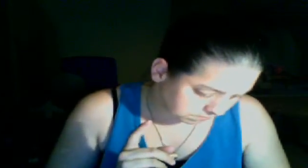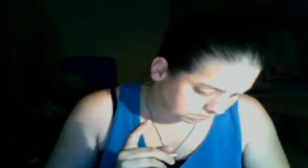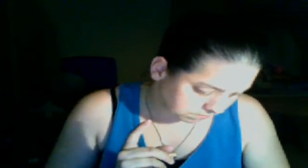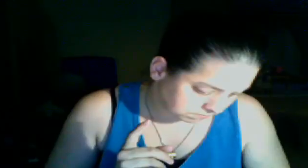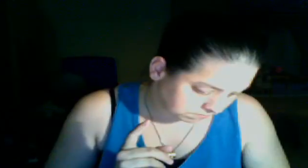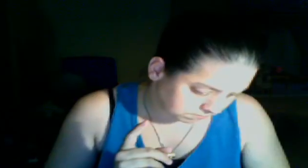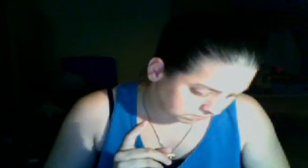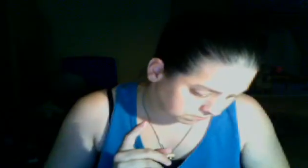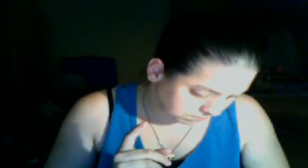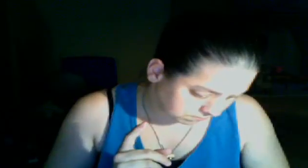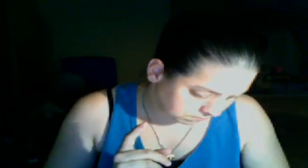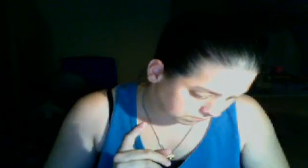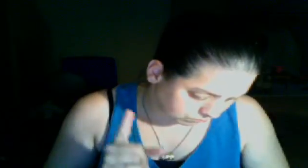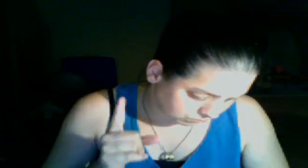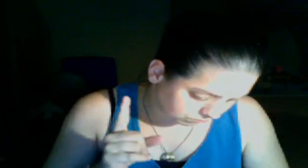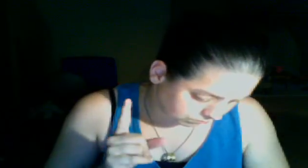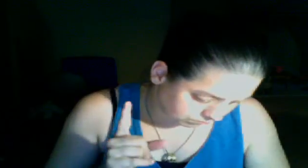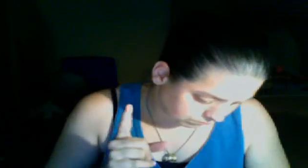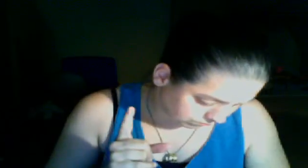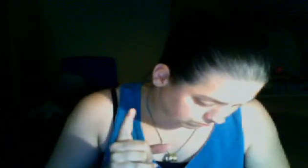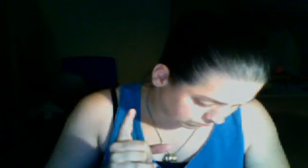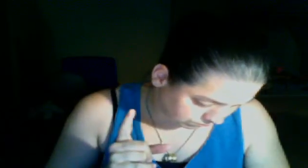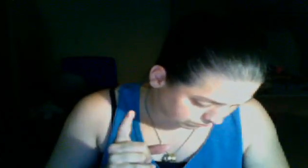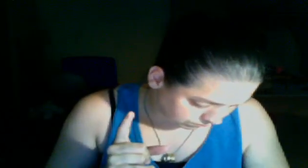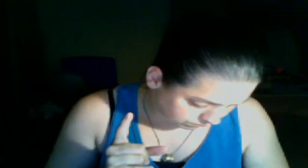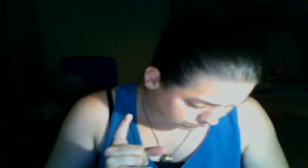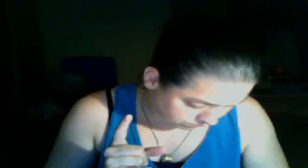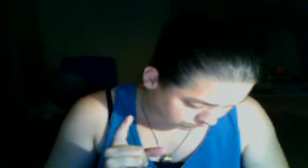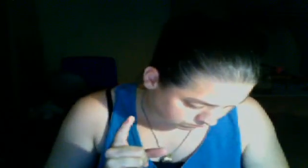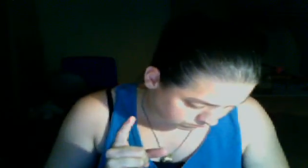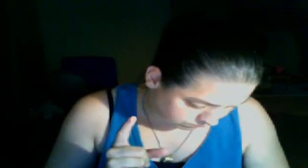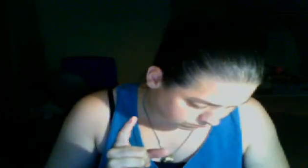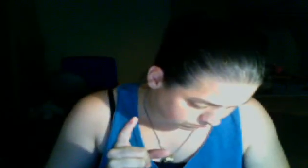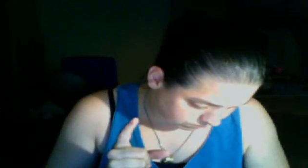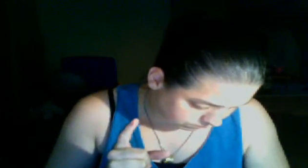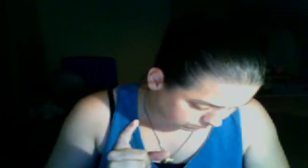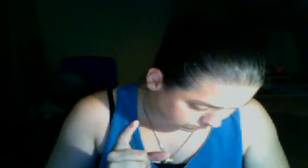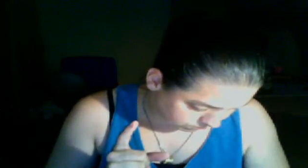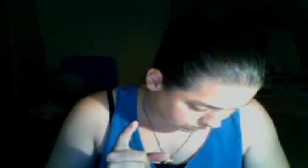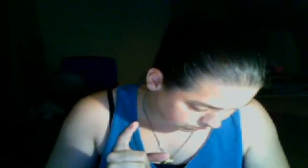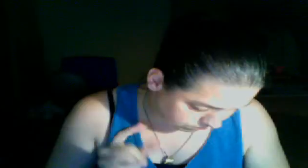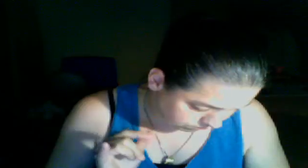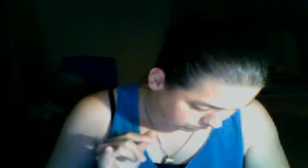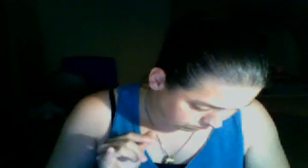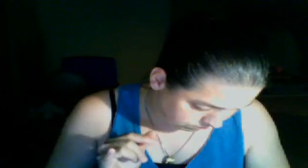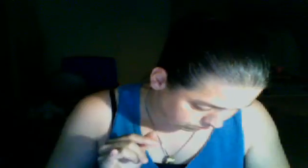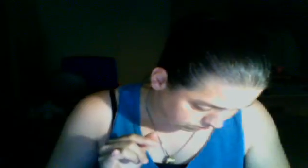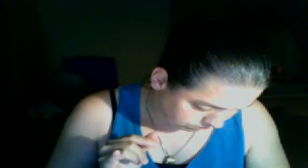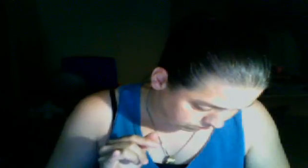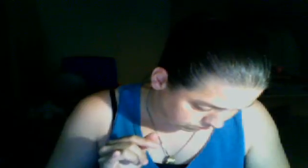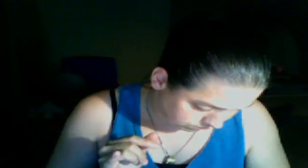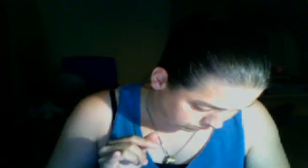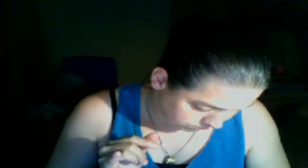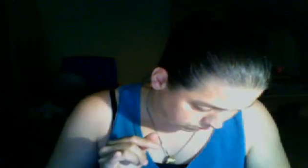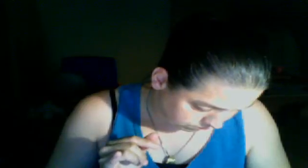to negative 40. Today's the day. This is our last time going up. The morning of May 22nd,